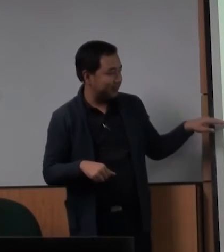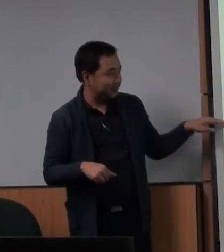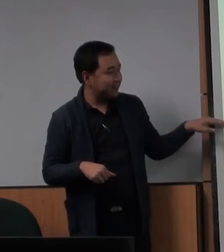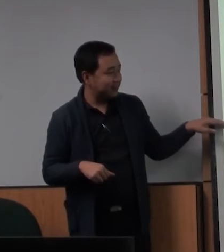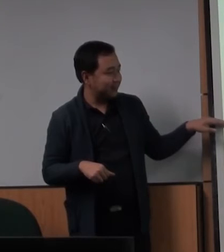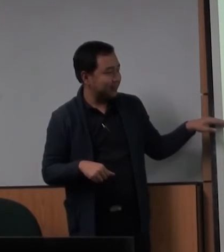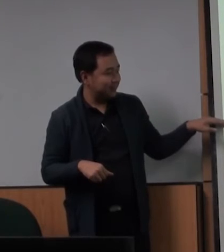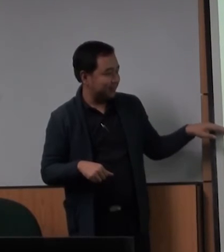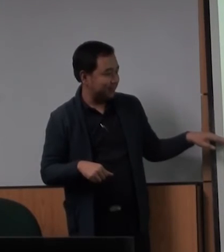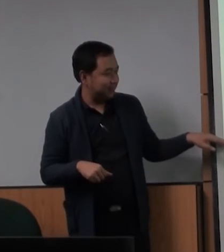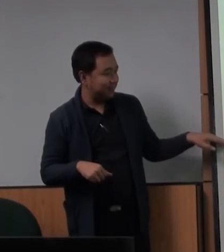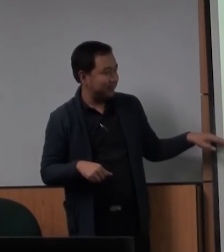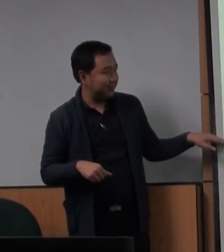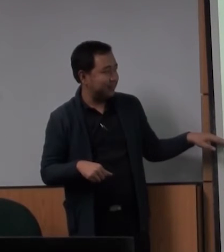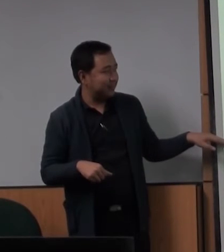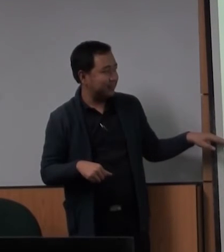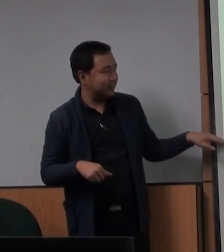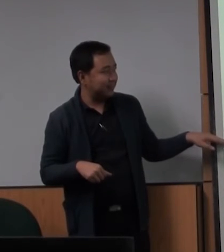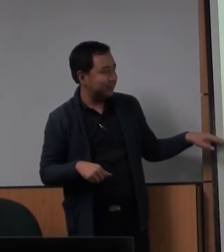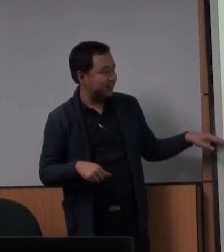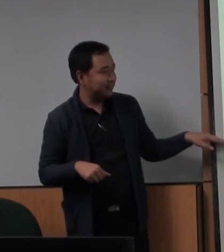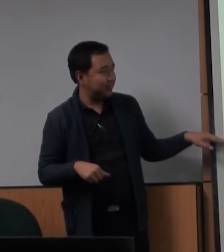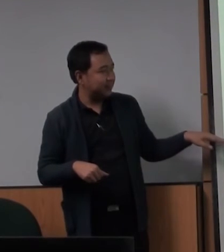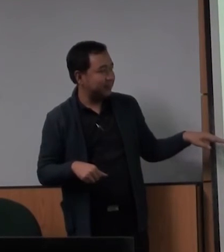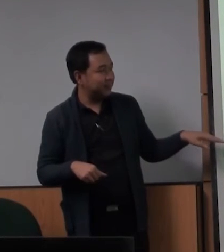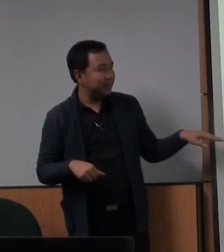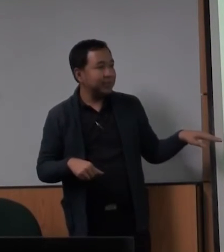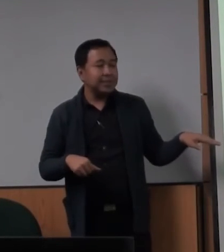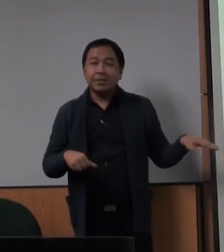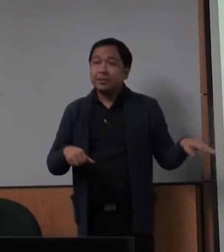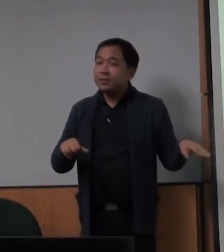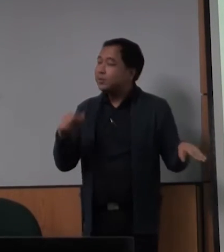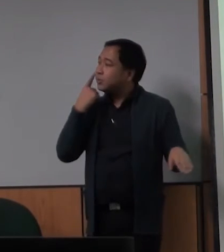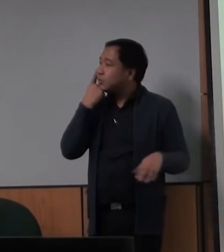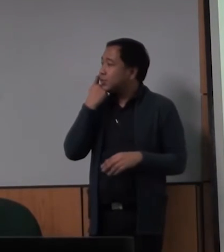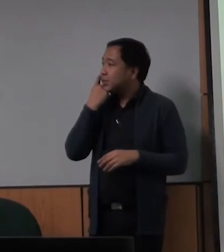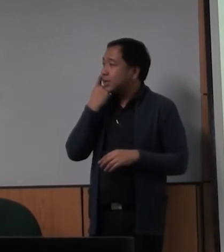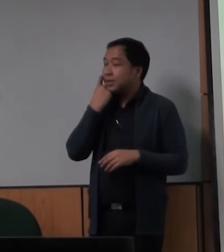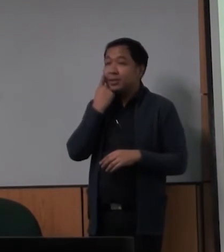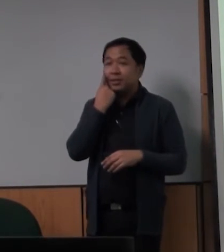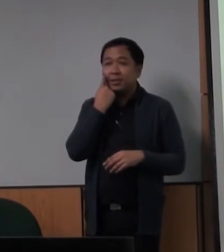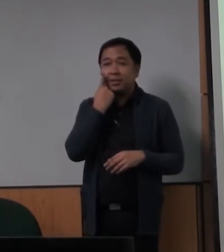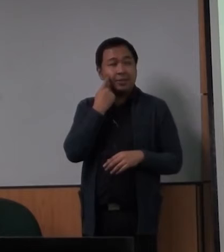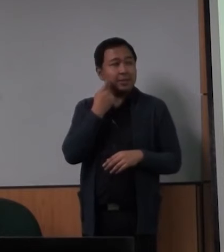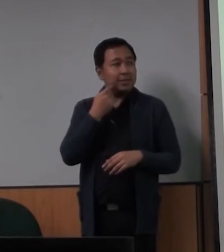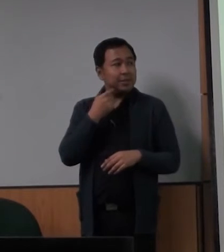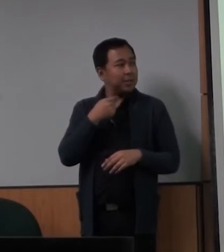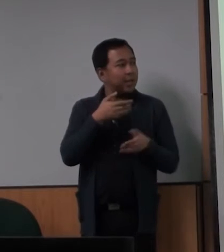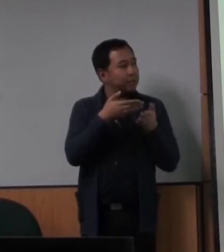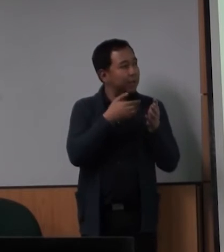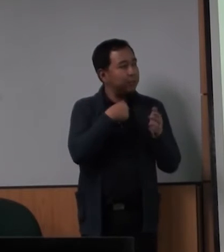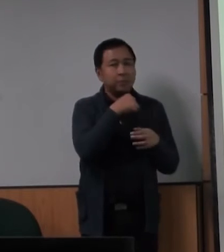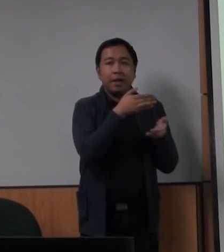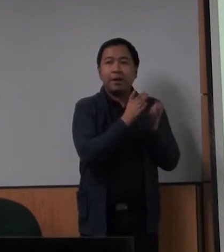viewed, but it's arrangement of these images. Like, recently, I asked